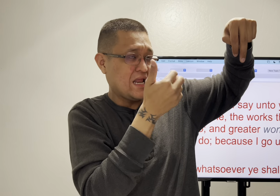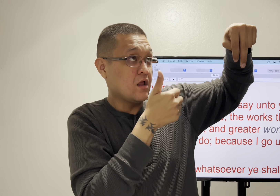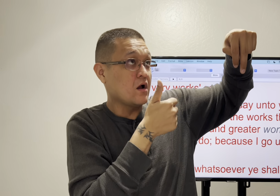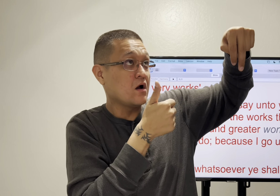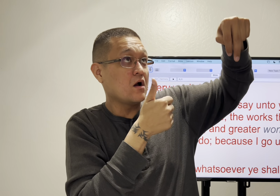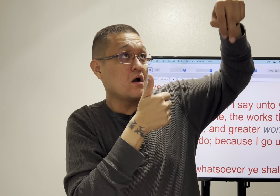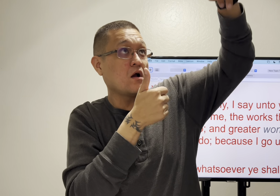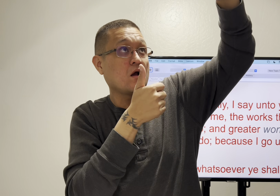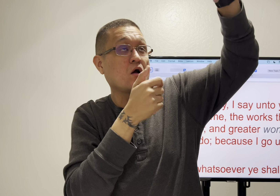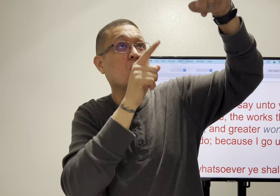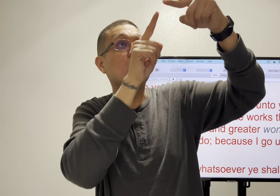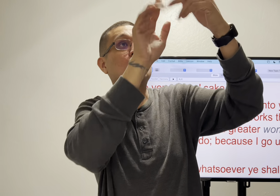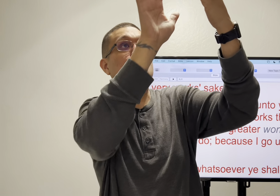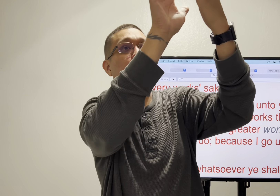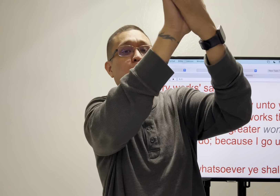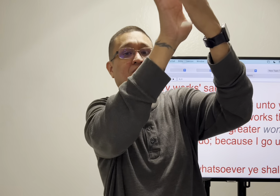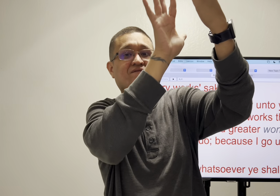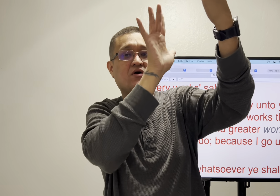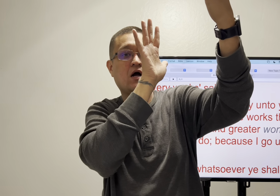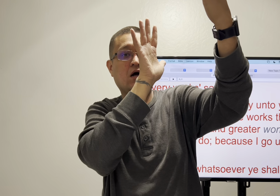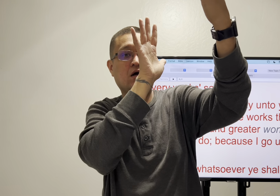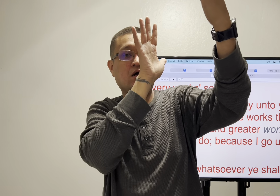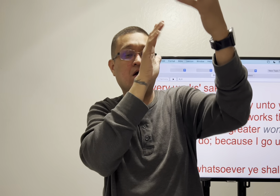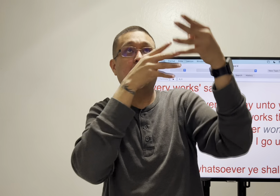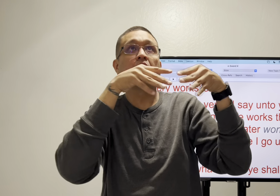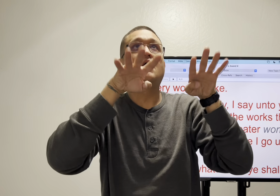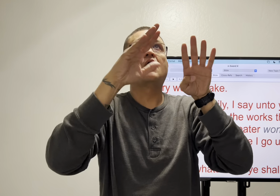was crucified and then risen and glorified.